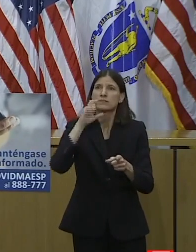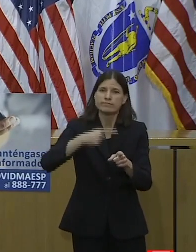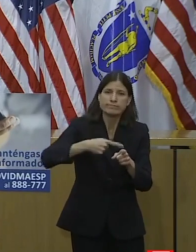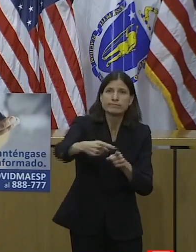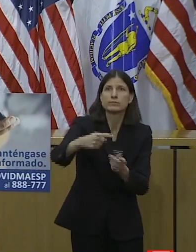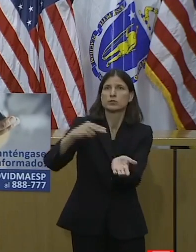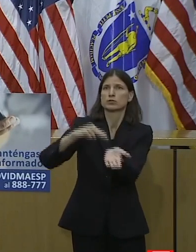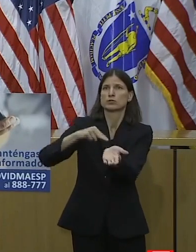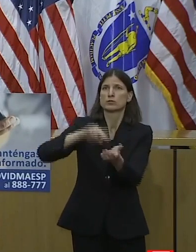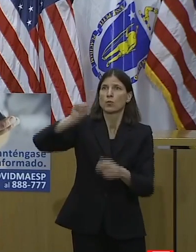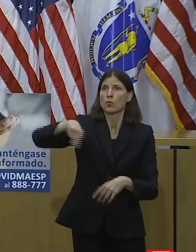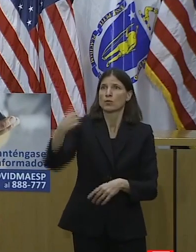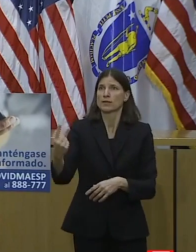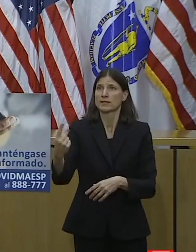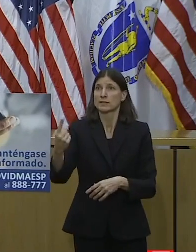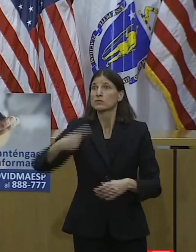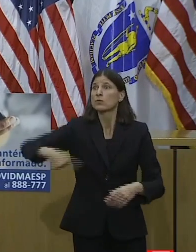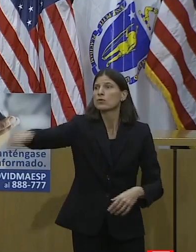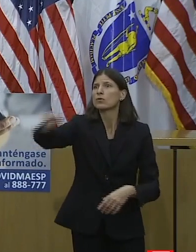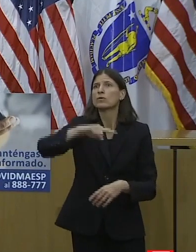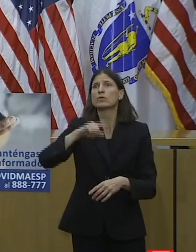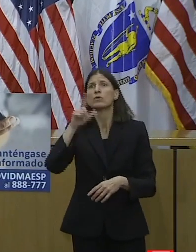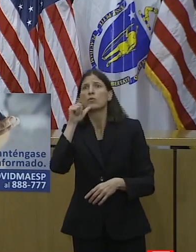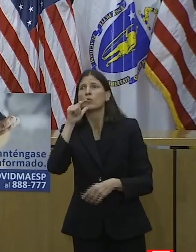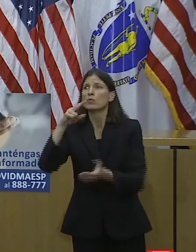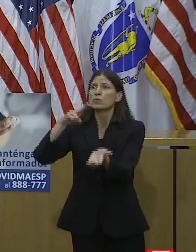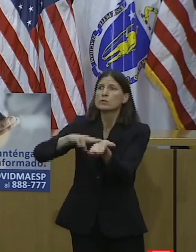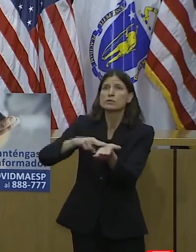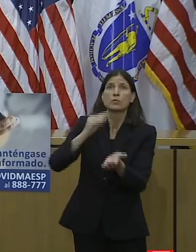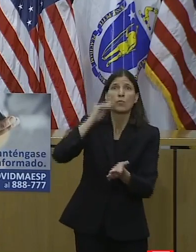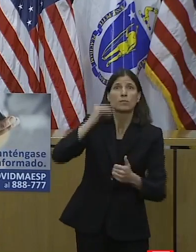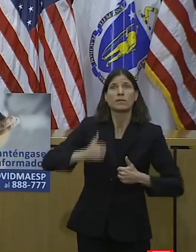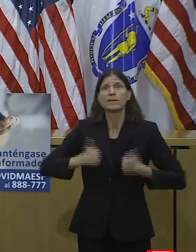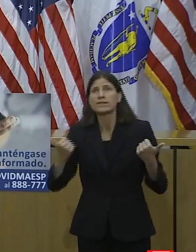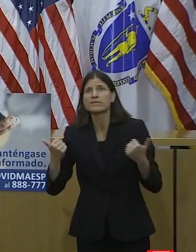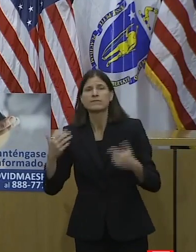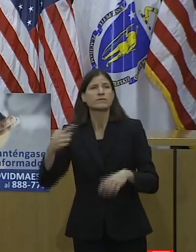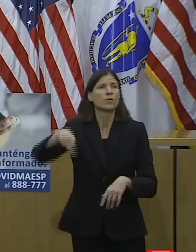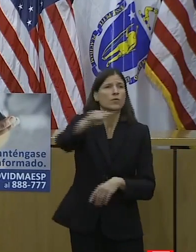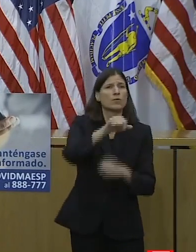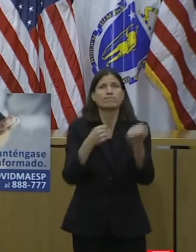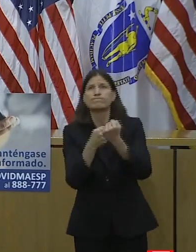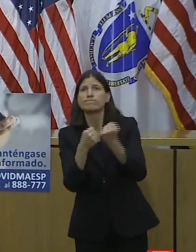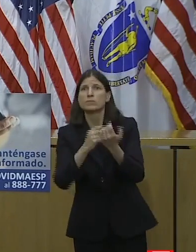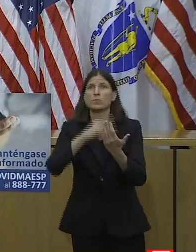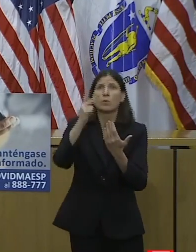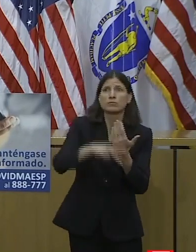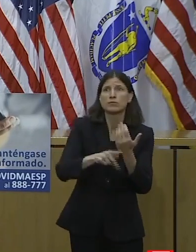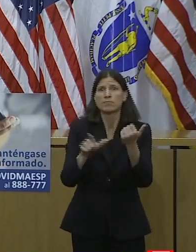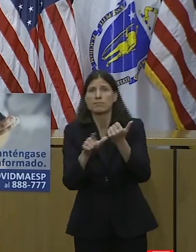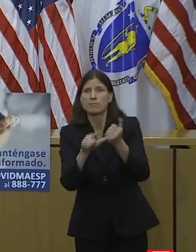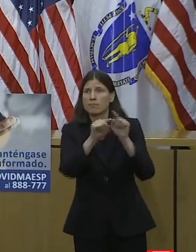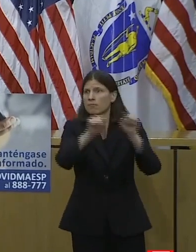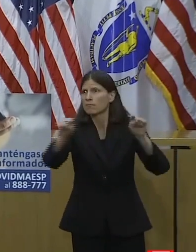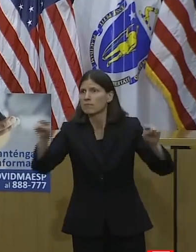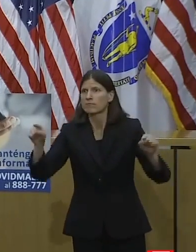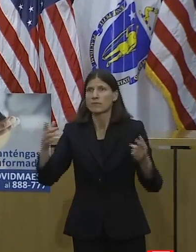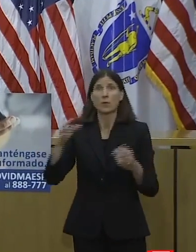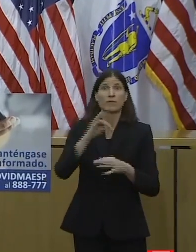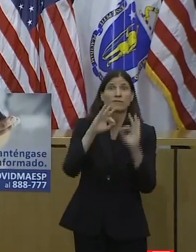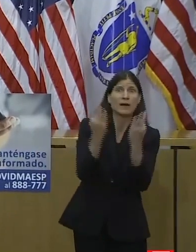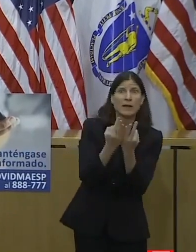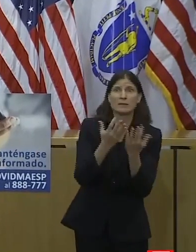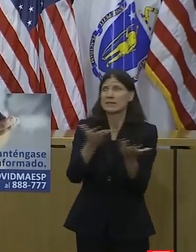we've continued to build a multi-pronged approach to respond to COVID-19 at these facilities. Our